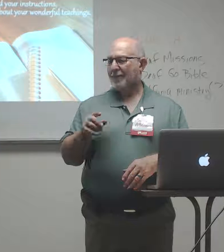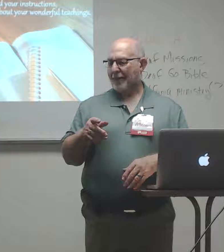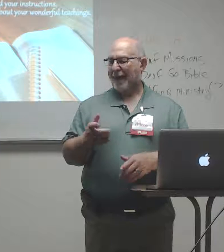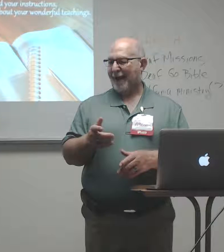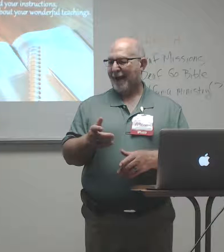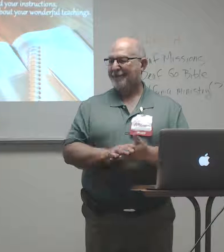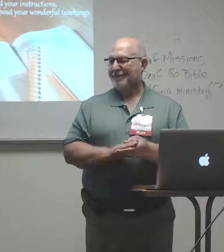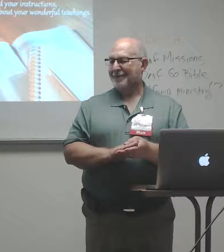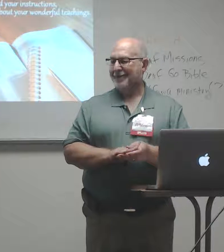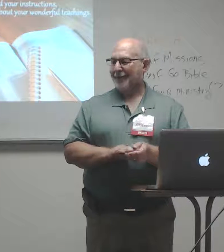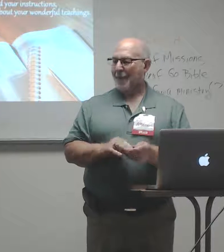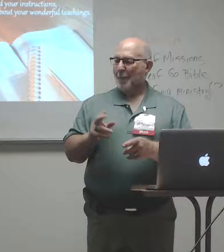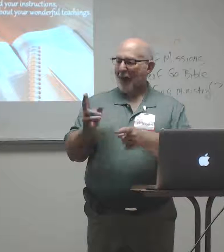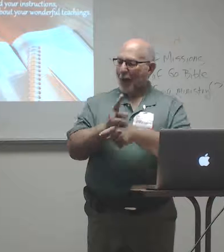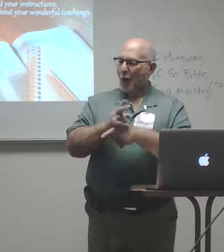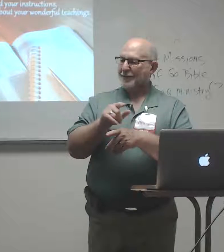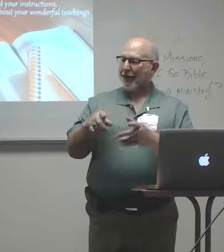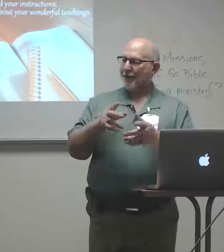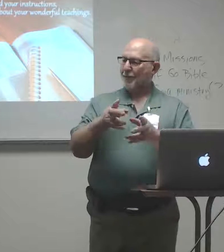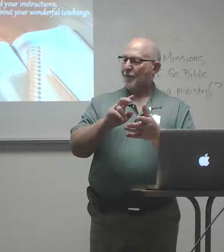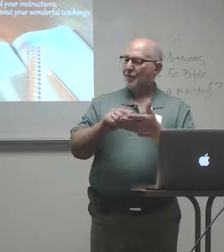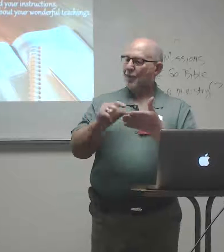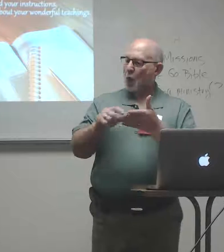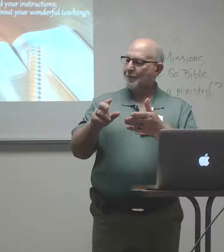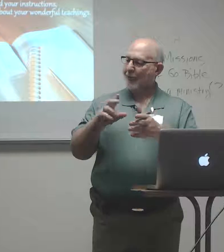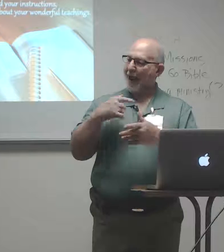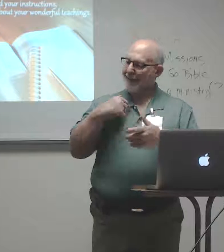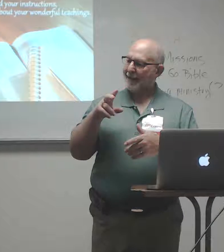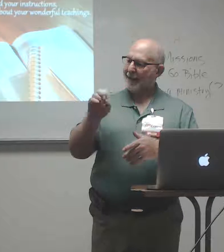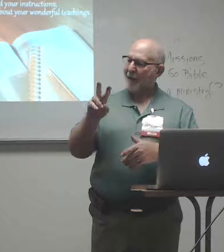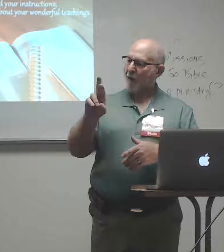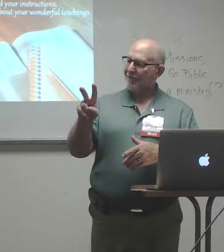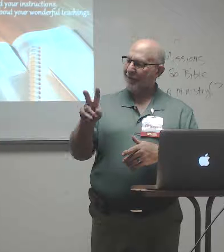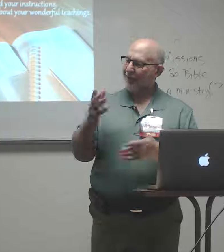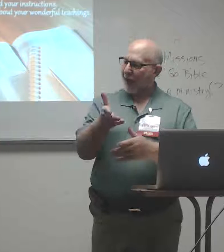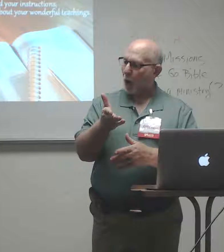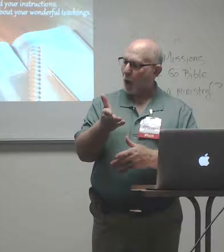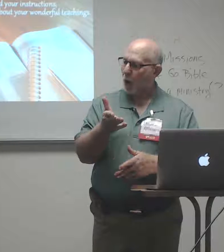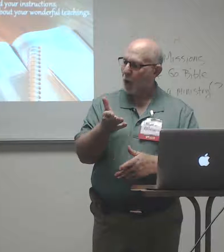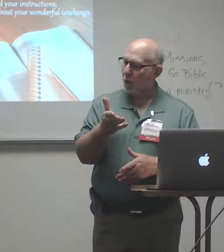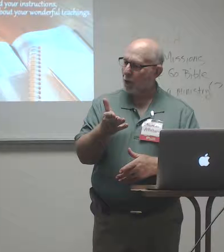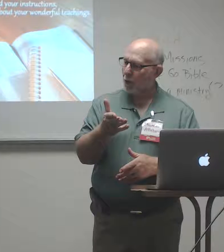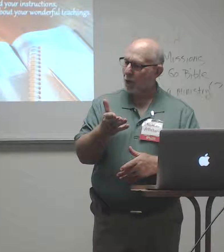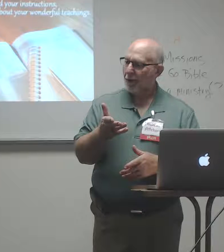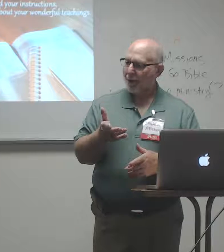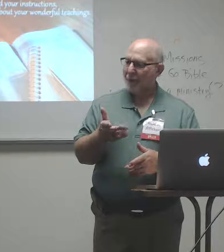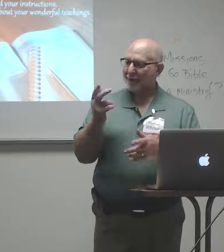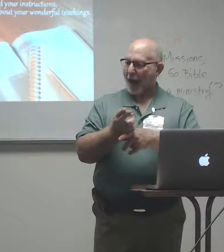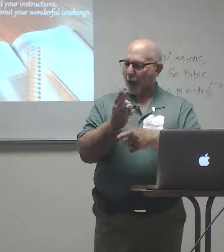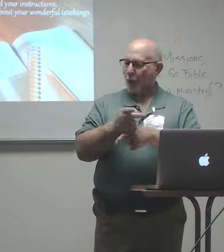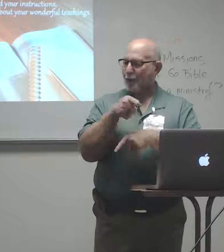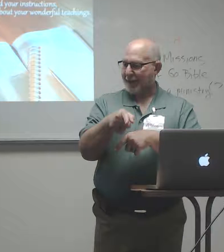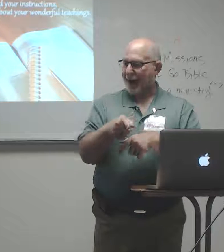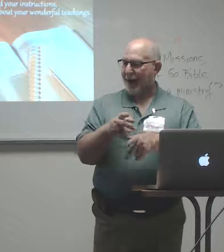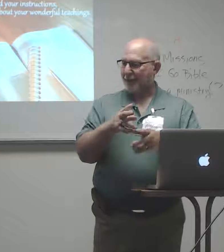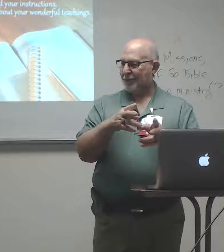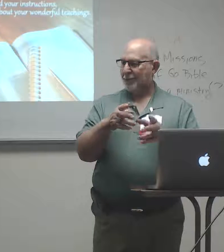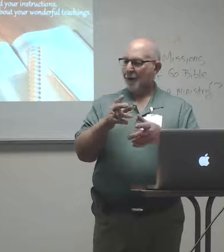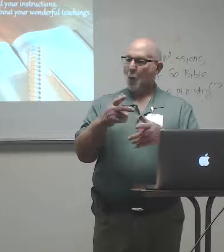Christ. But I use that first because it has the ERB there. I use Gateway because it has the ERB